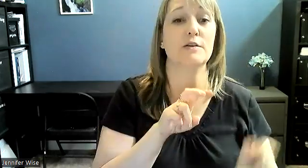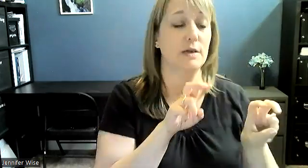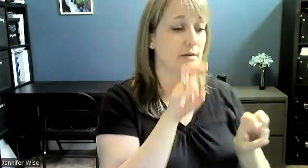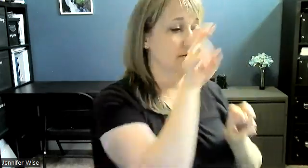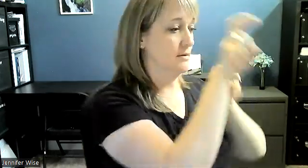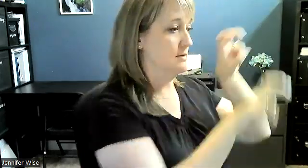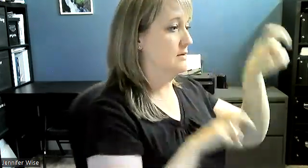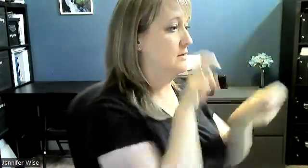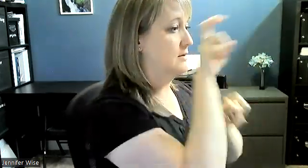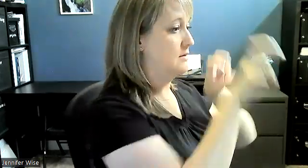wheel.